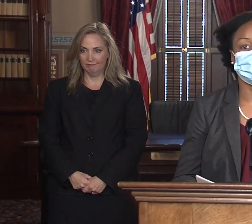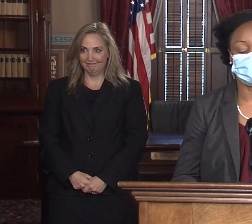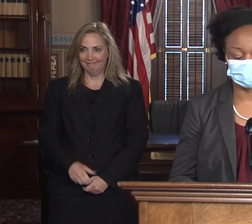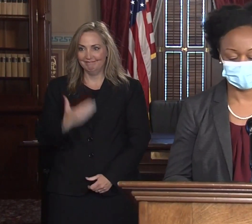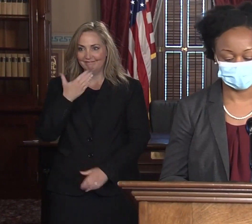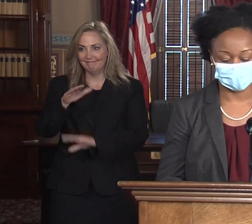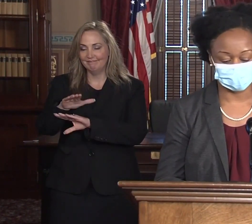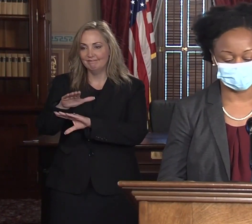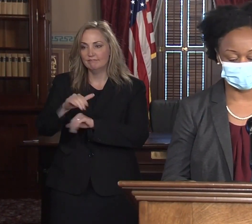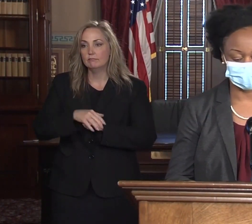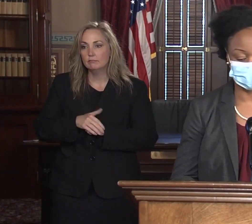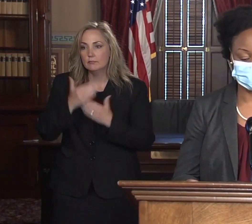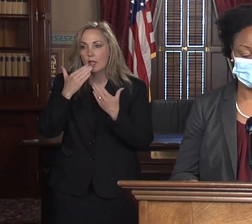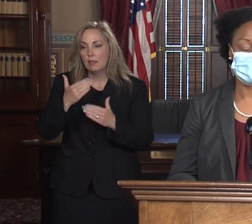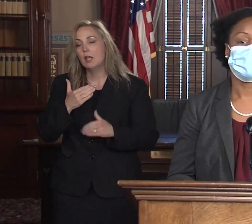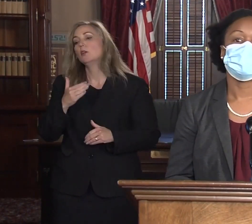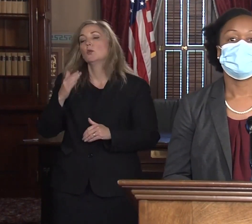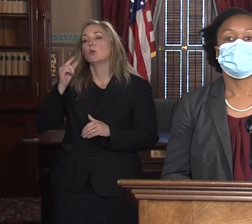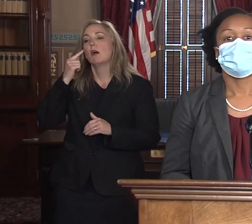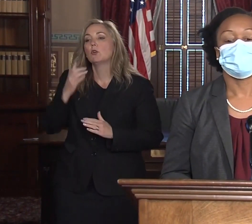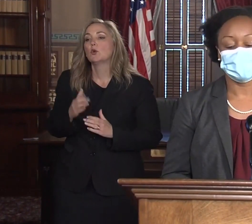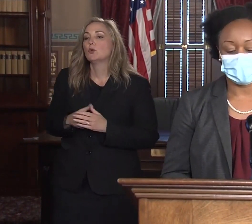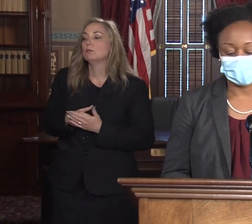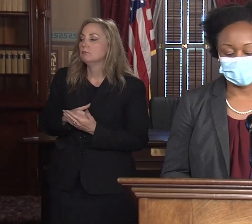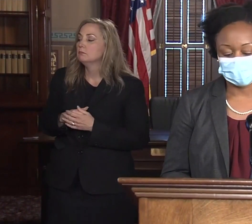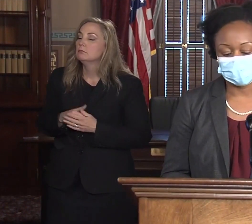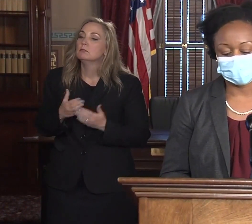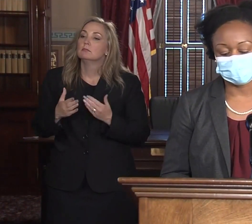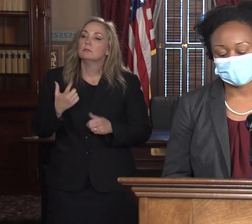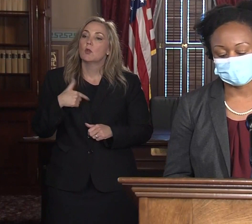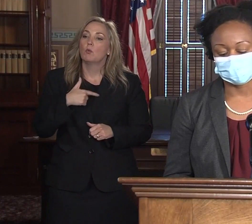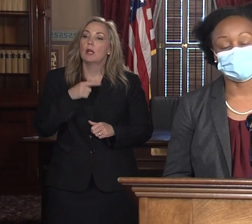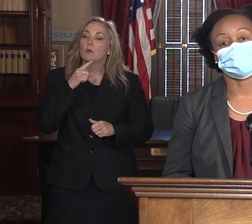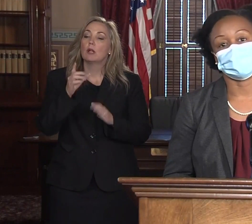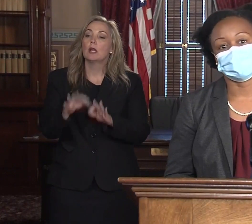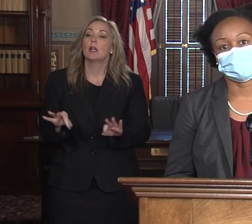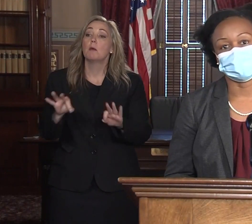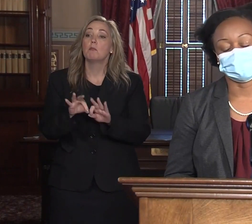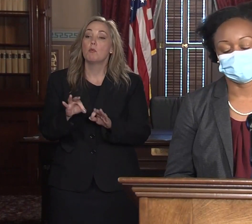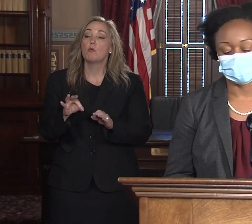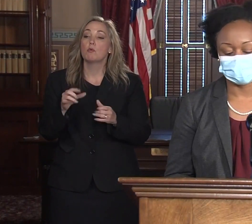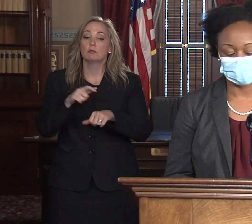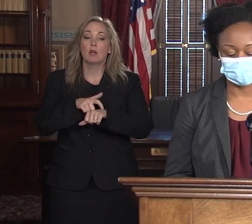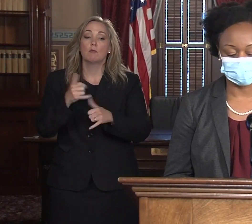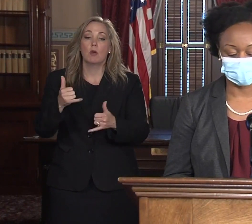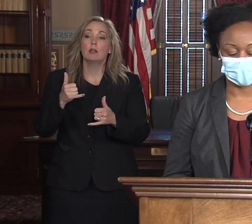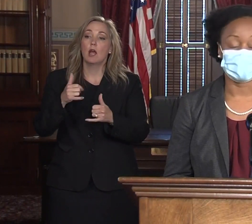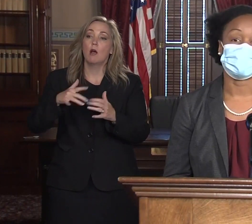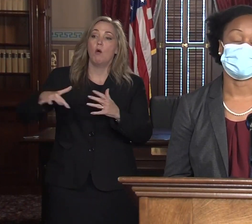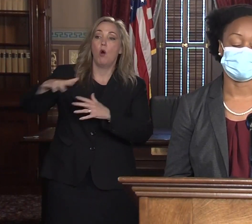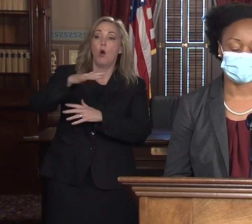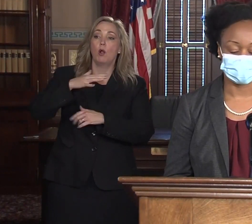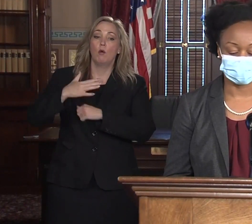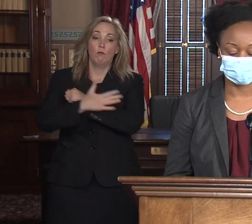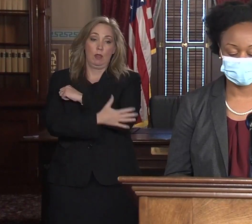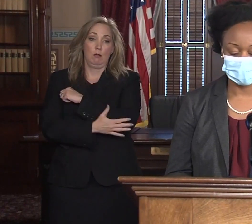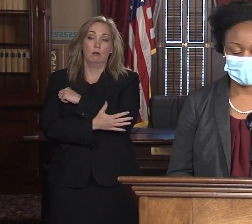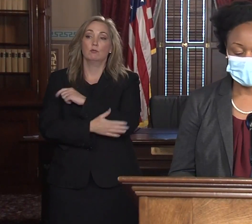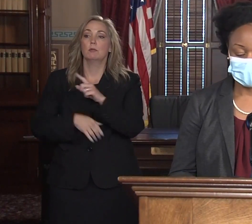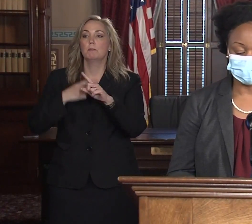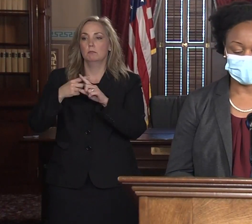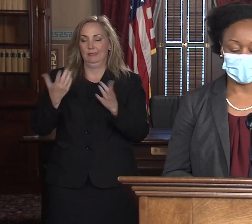Good afternoon, and thank you, Governor. We are at a critical time with COVID-19 across the country and here in